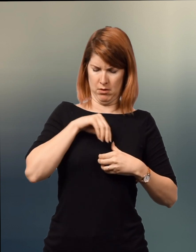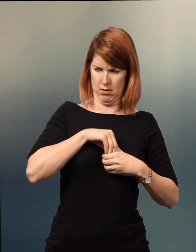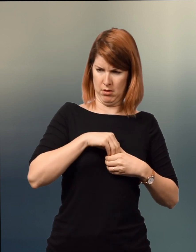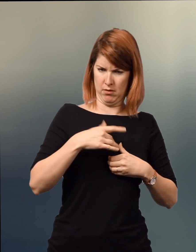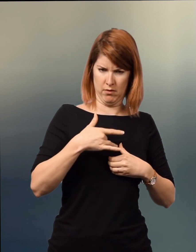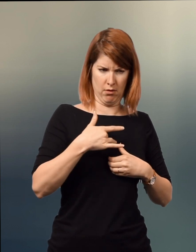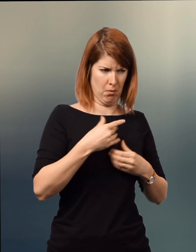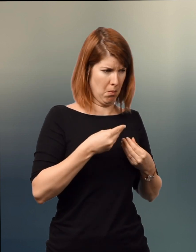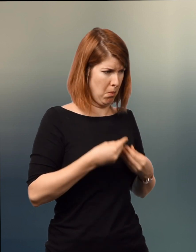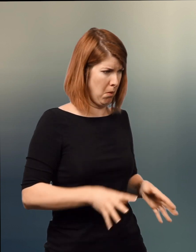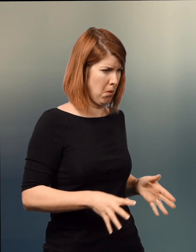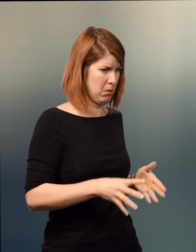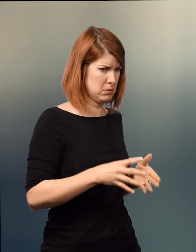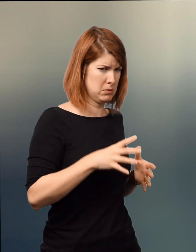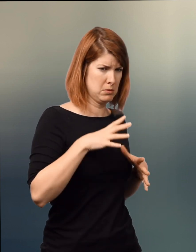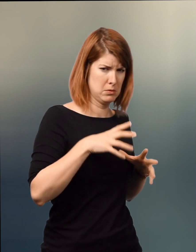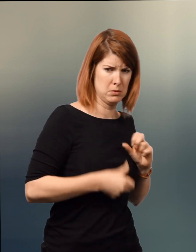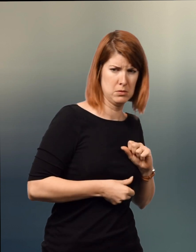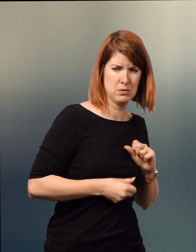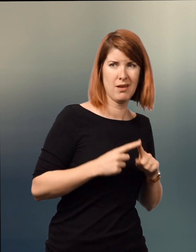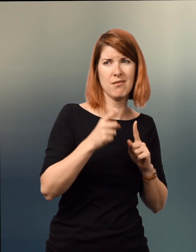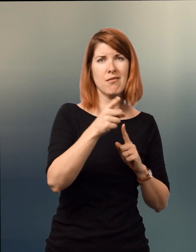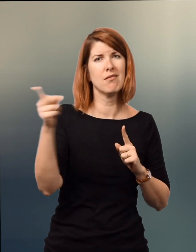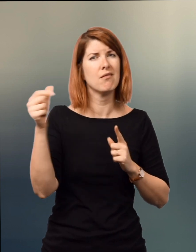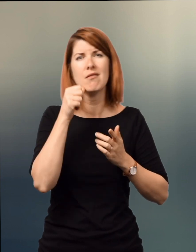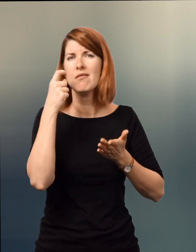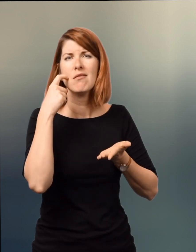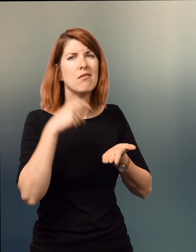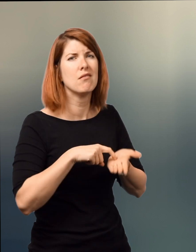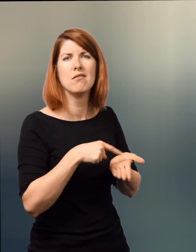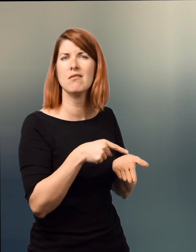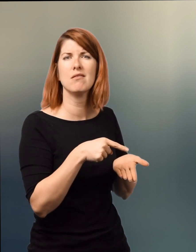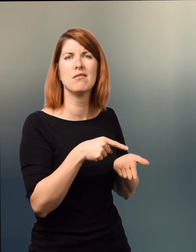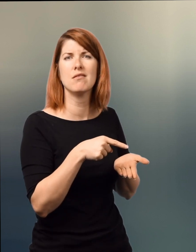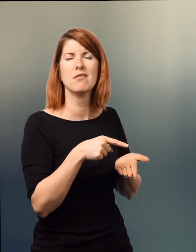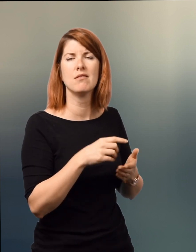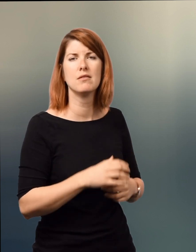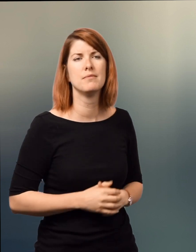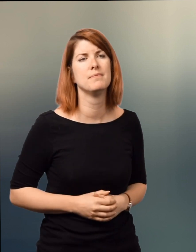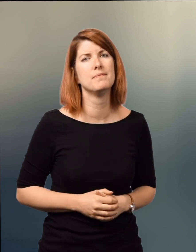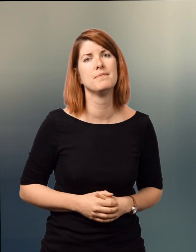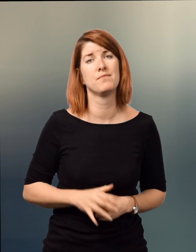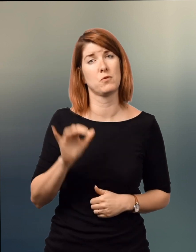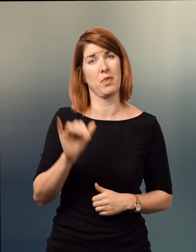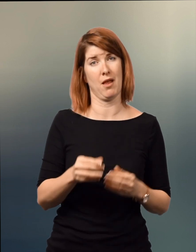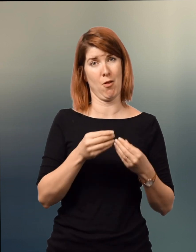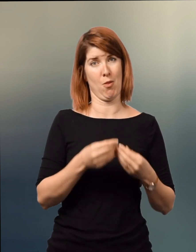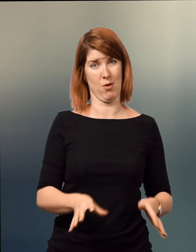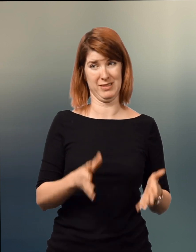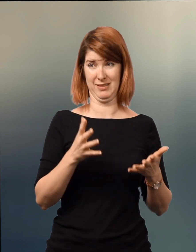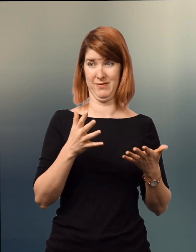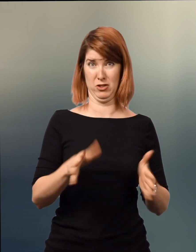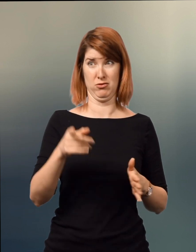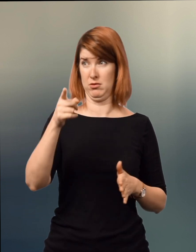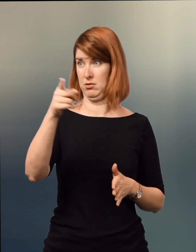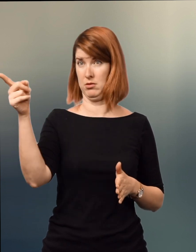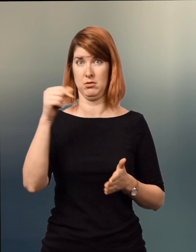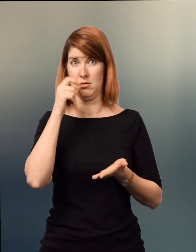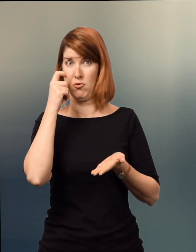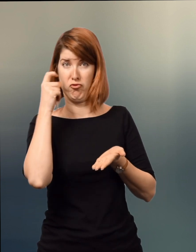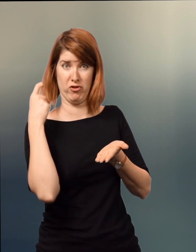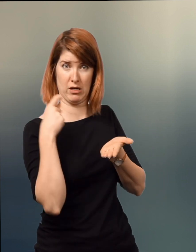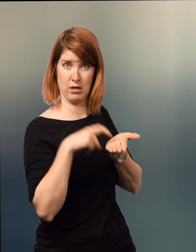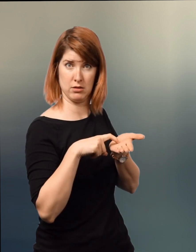feels and often is never even acknowledged. In addition to the loss not being recognized,